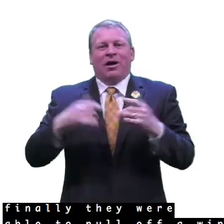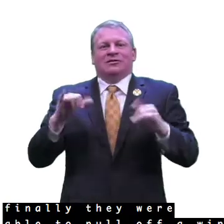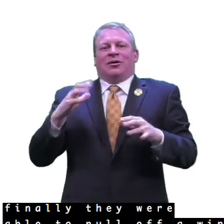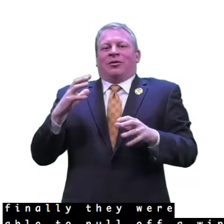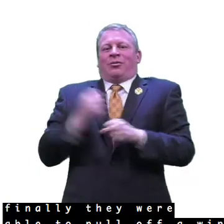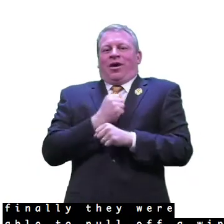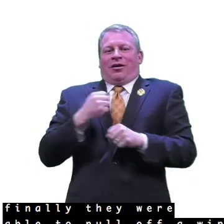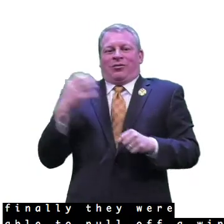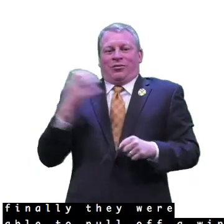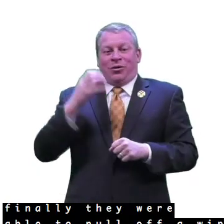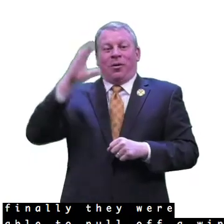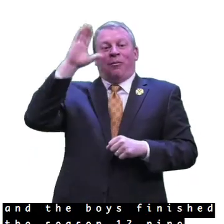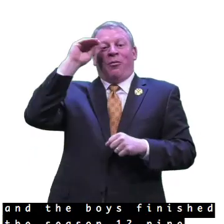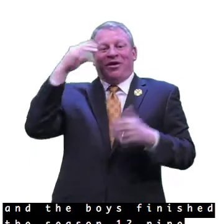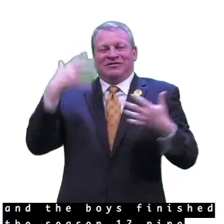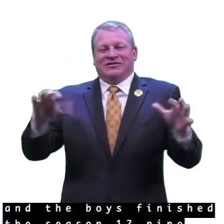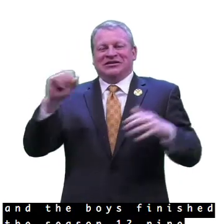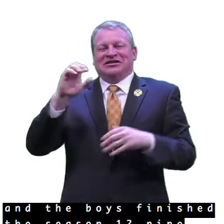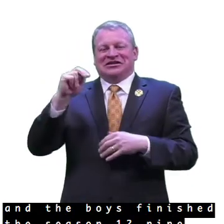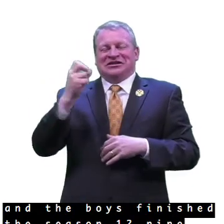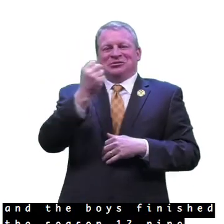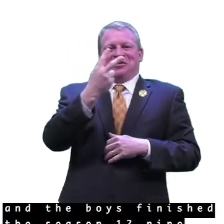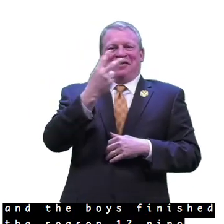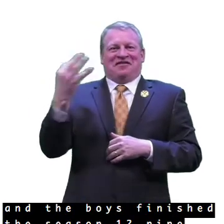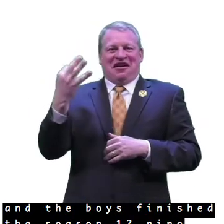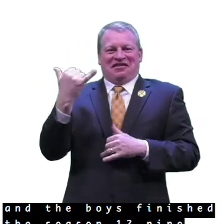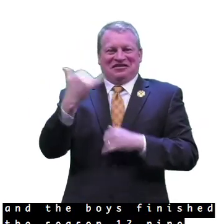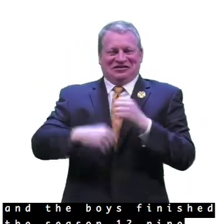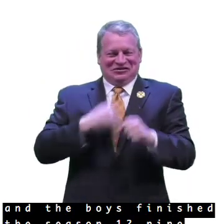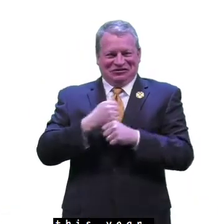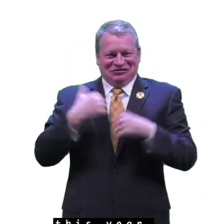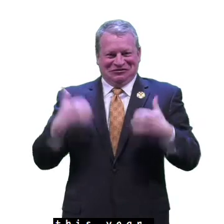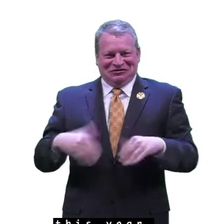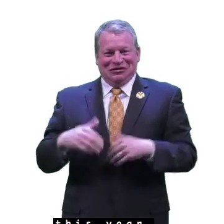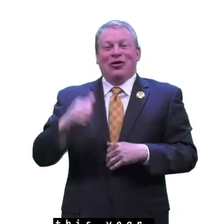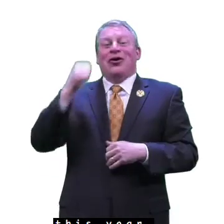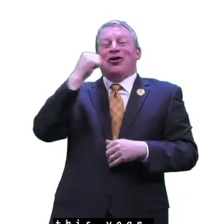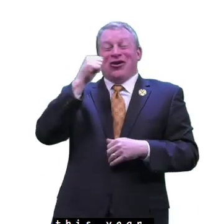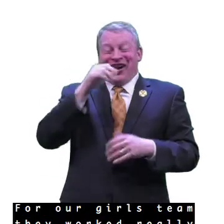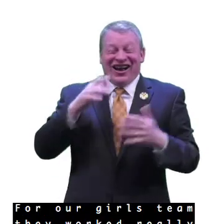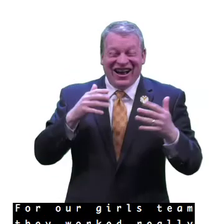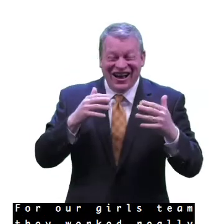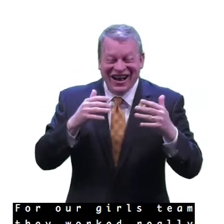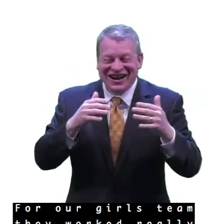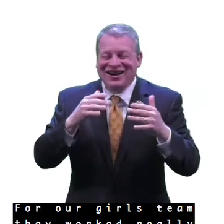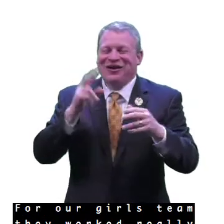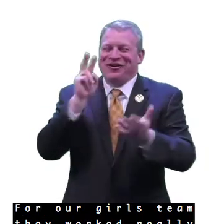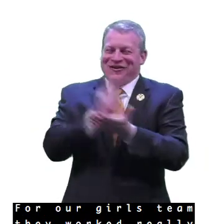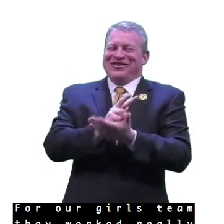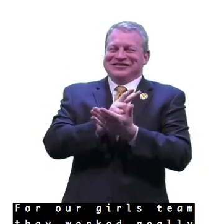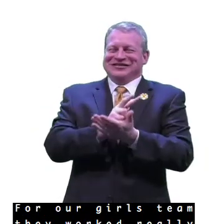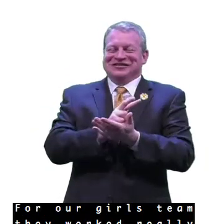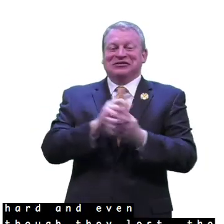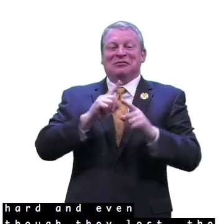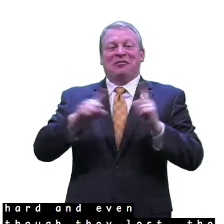they were able to pull off a win, and the boys finished the season 12-9 this year. For our girls team, they worked really hard, and